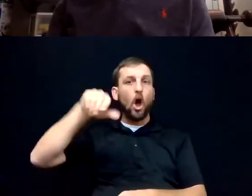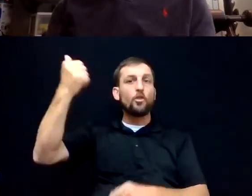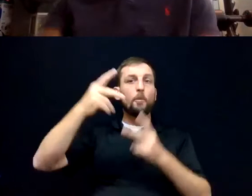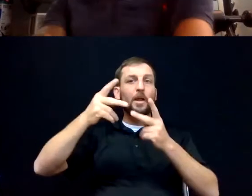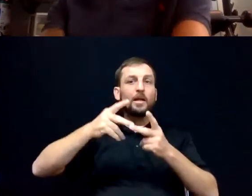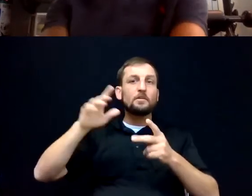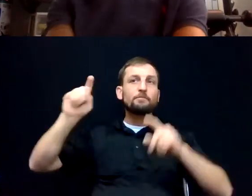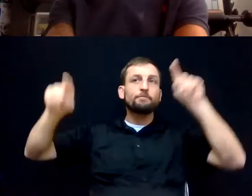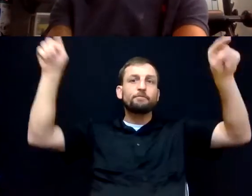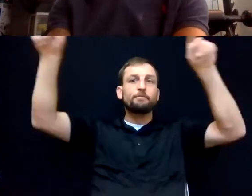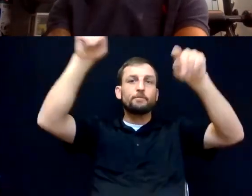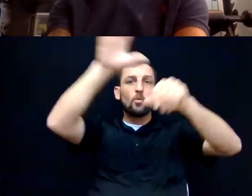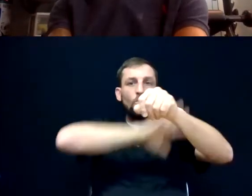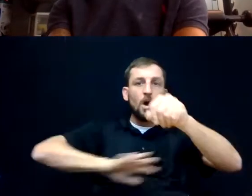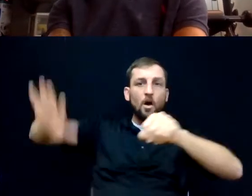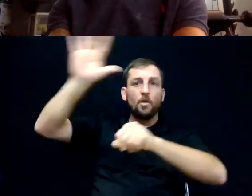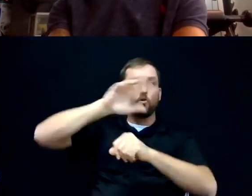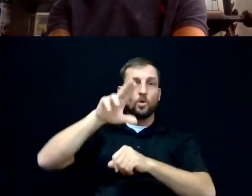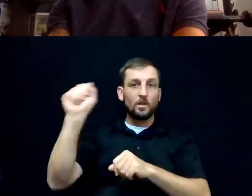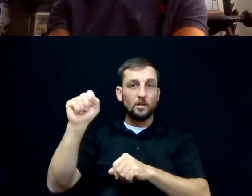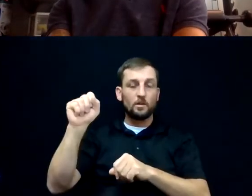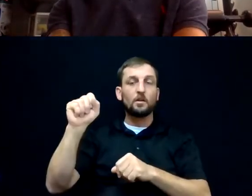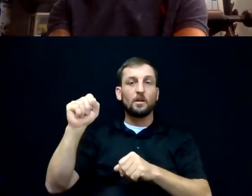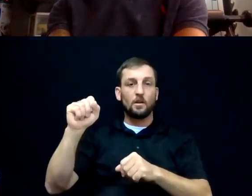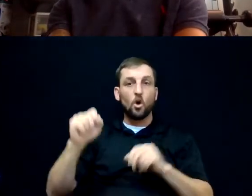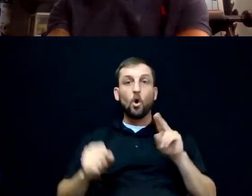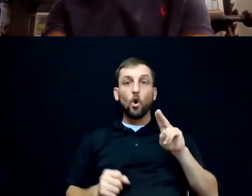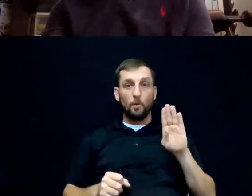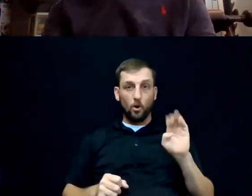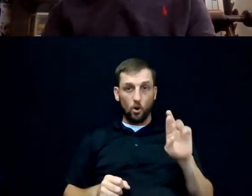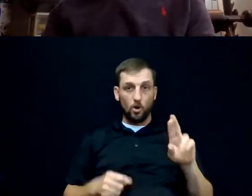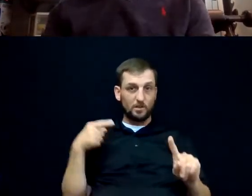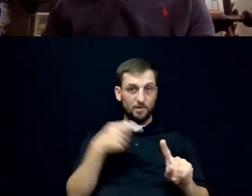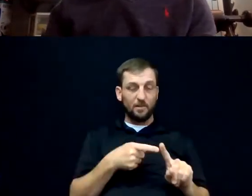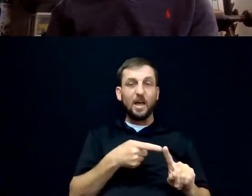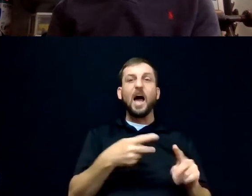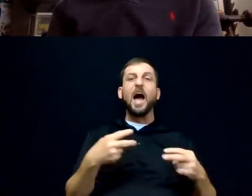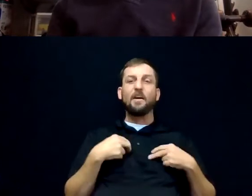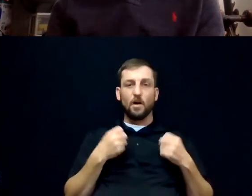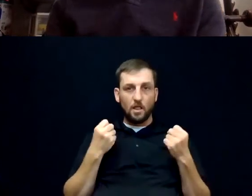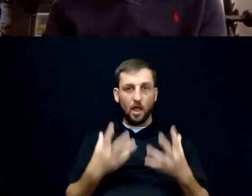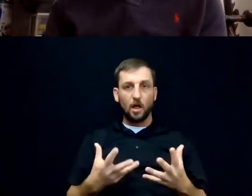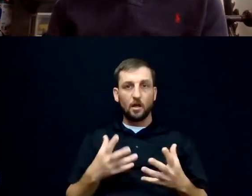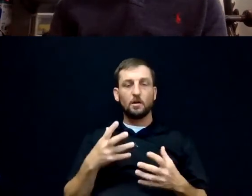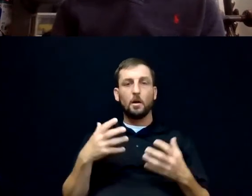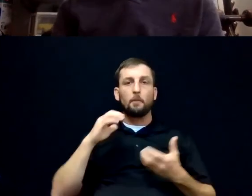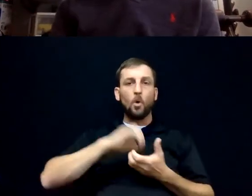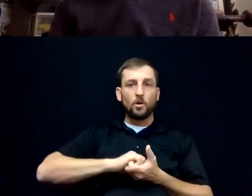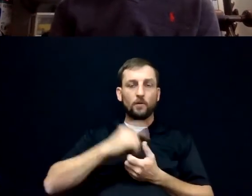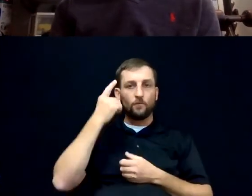country. Uber specifically has a lot of partnerships to do last mile pickups